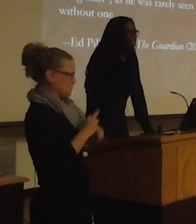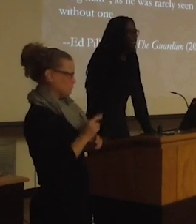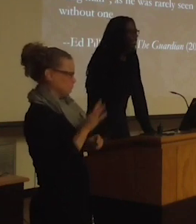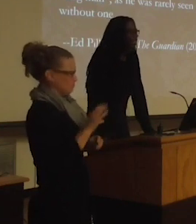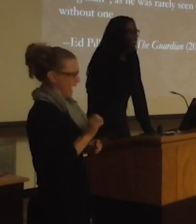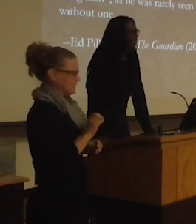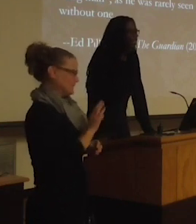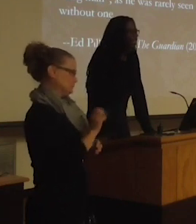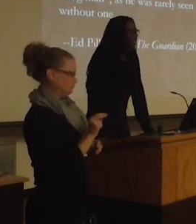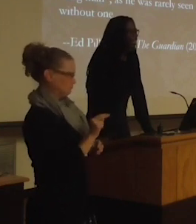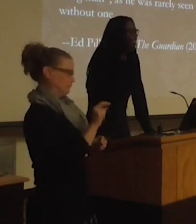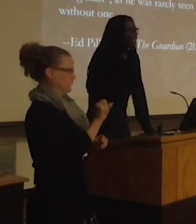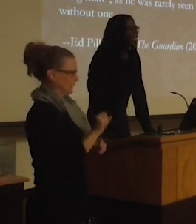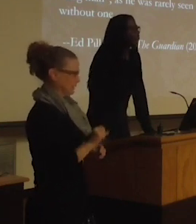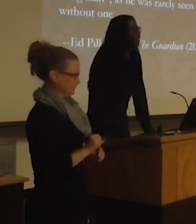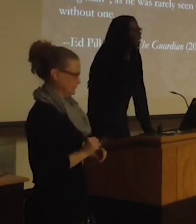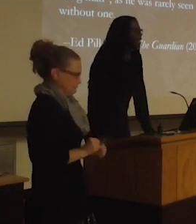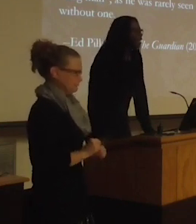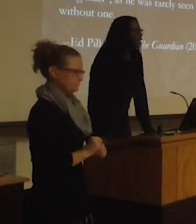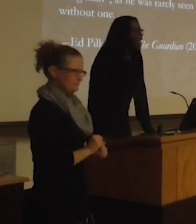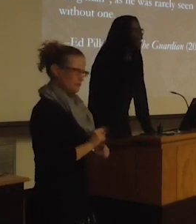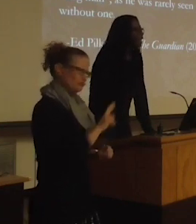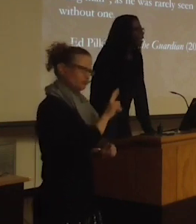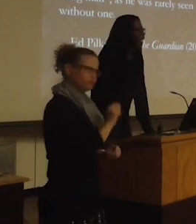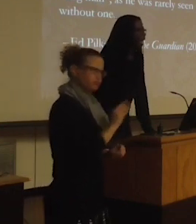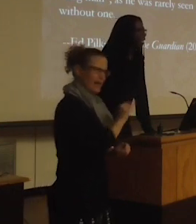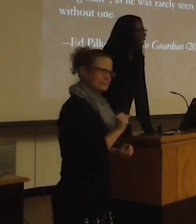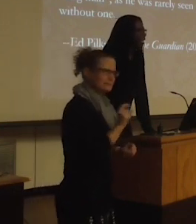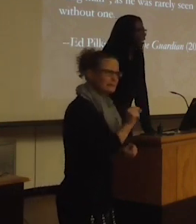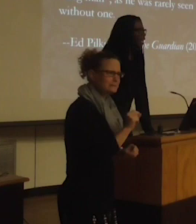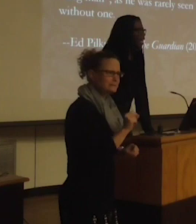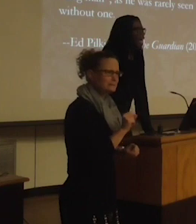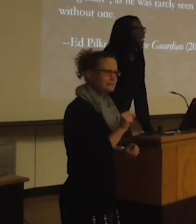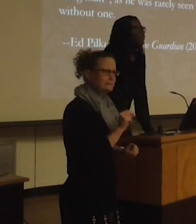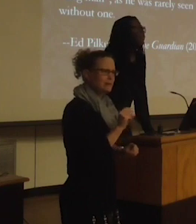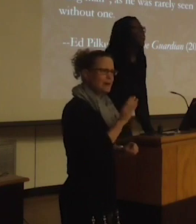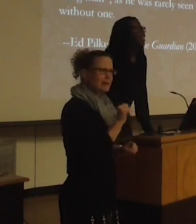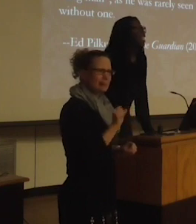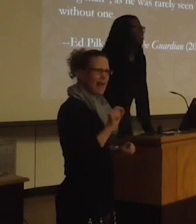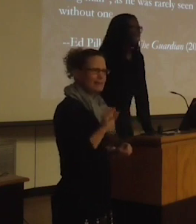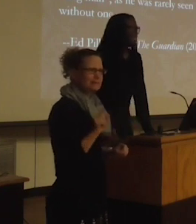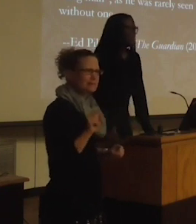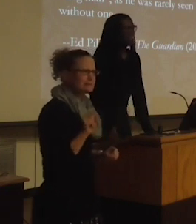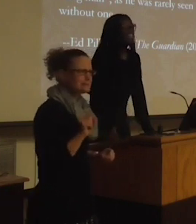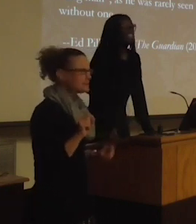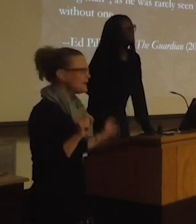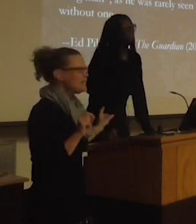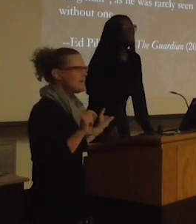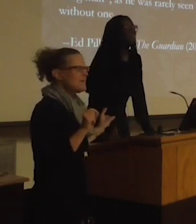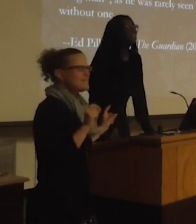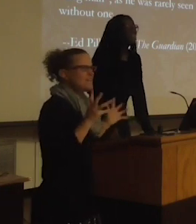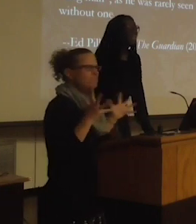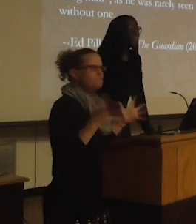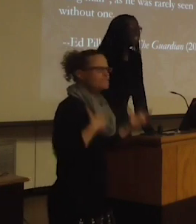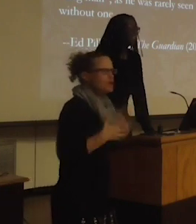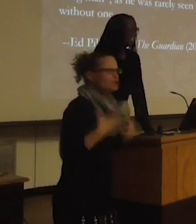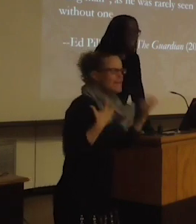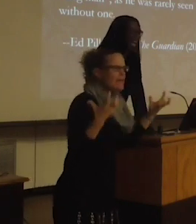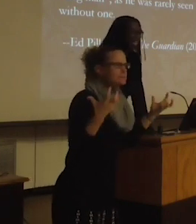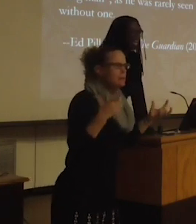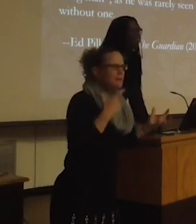and beans. This is racist and this is classist." And it infuriates me because these people do